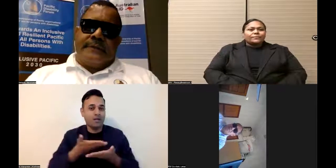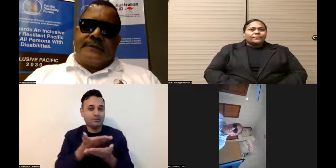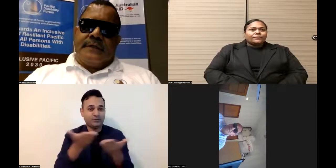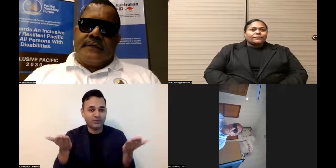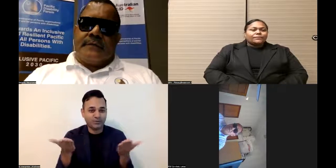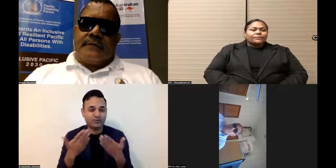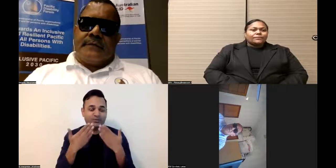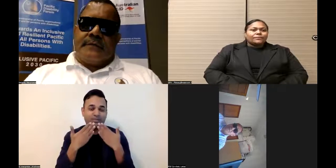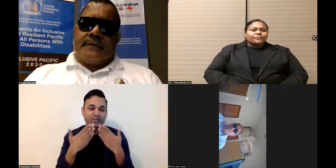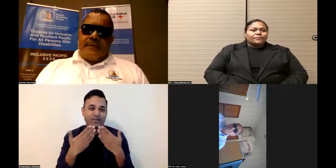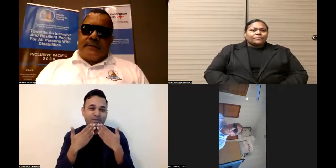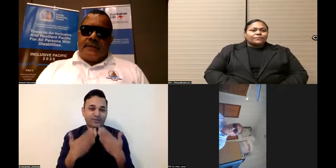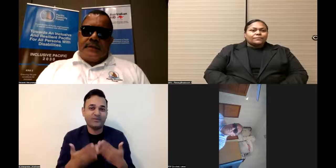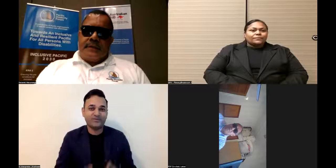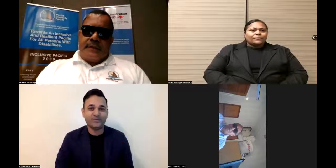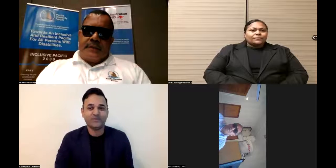Thank you very much, Kucha